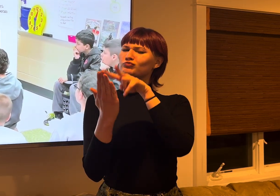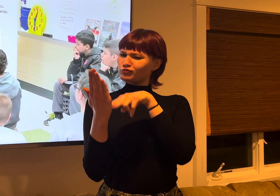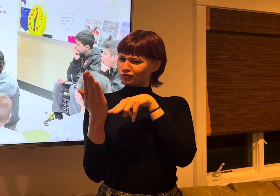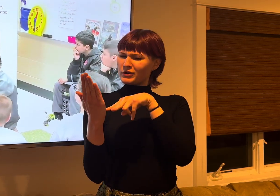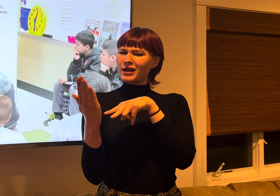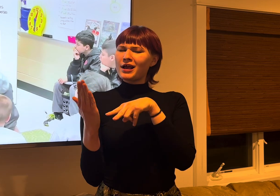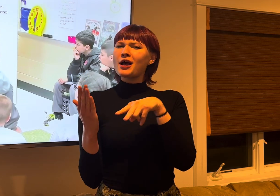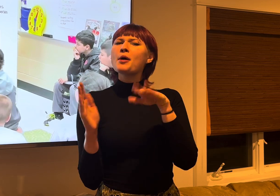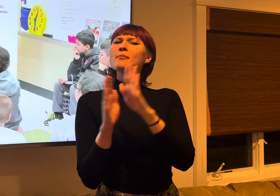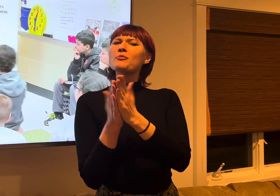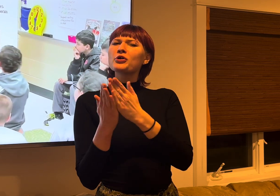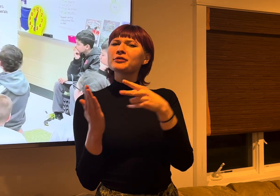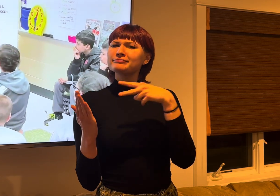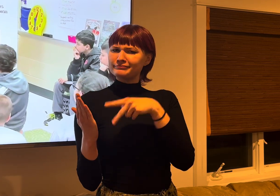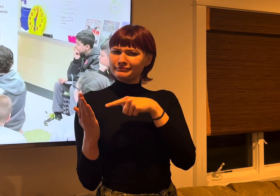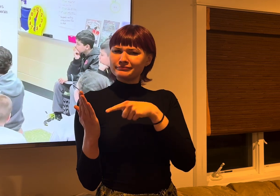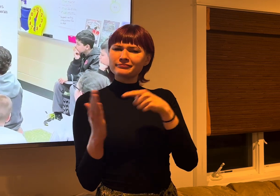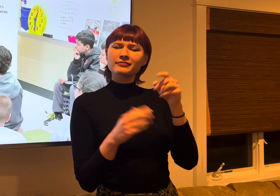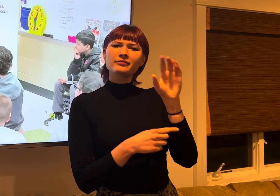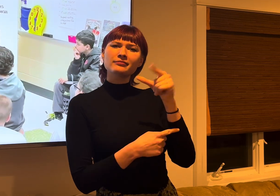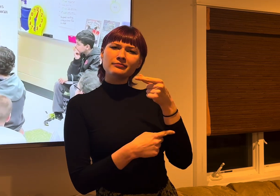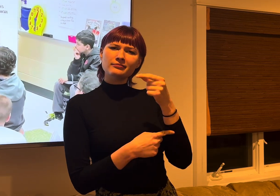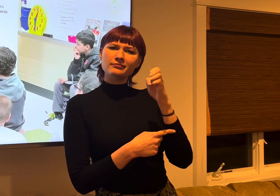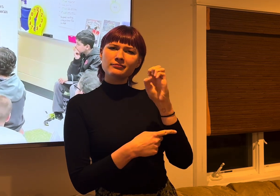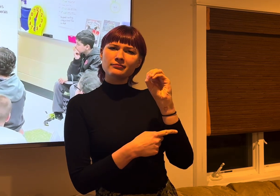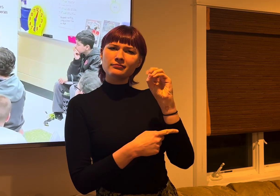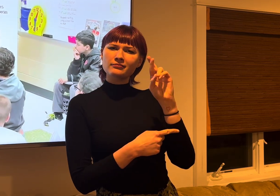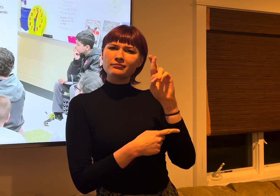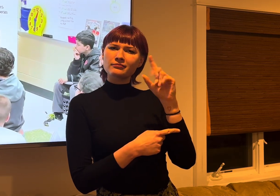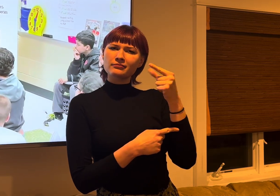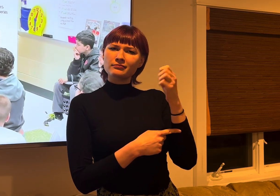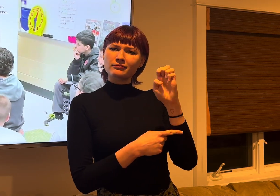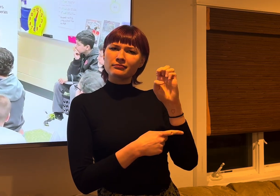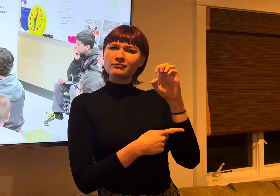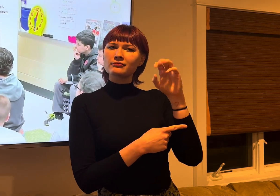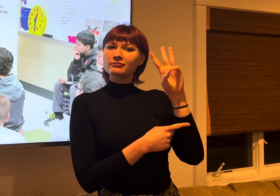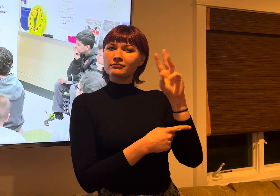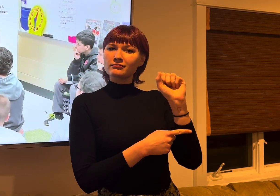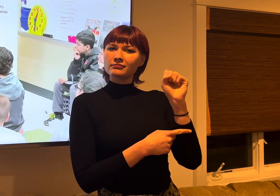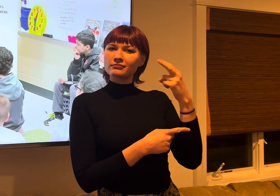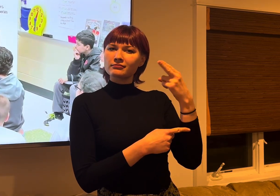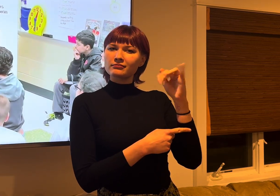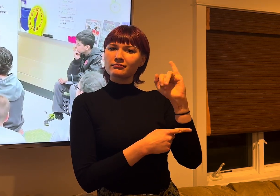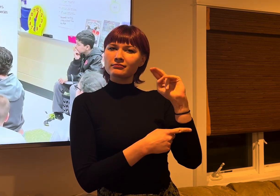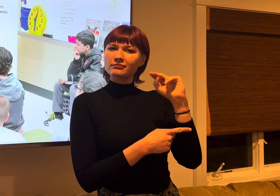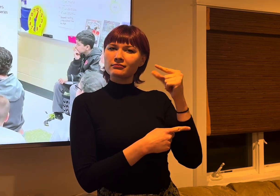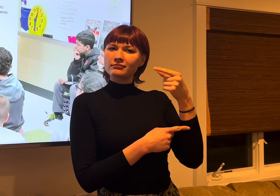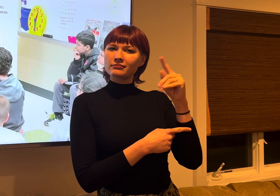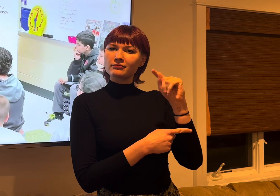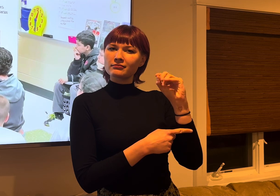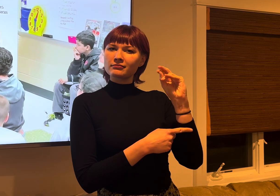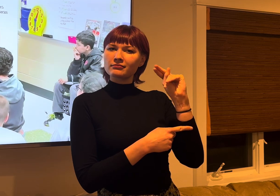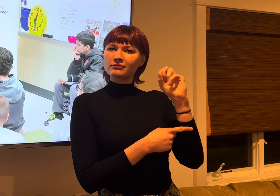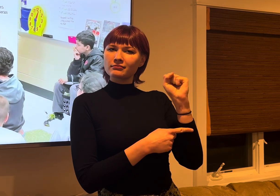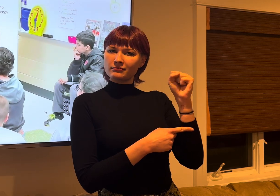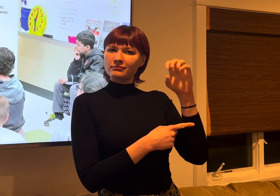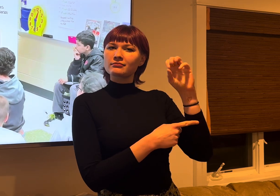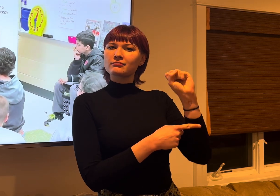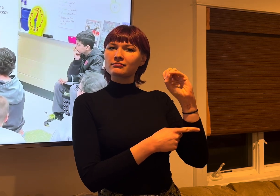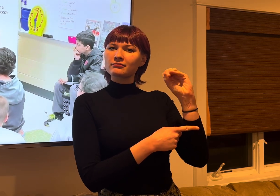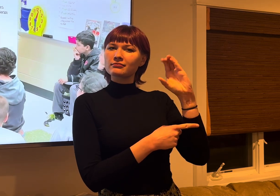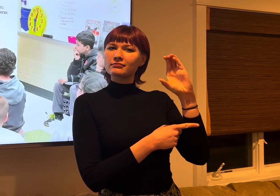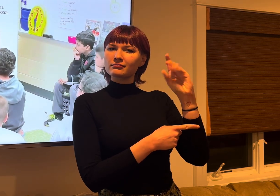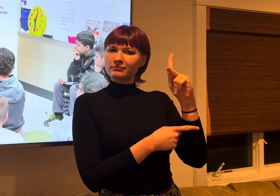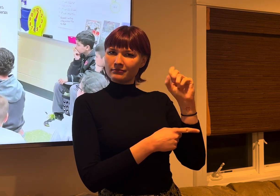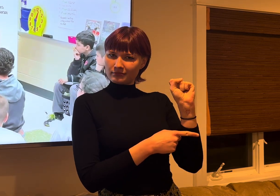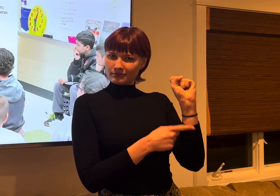annotated fiction. And we're going to look at another fiction text, but there's another kind of text that we can use